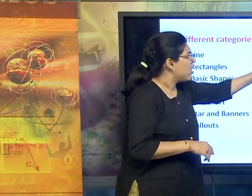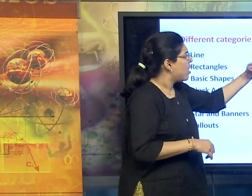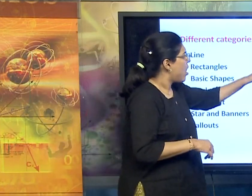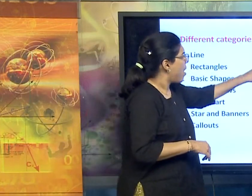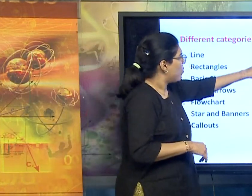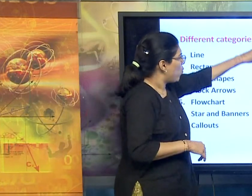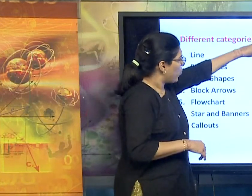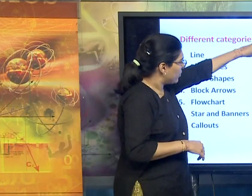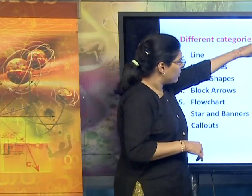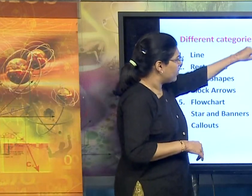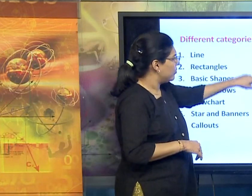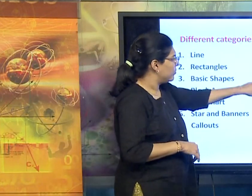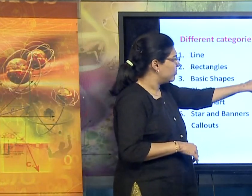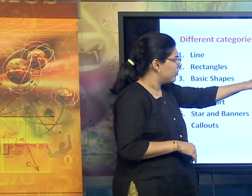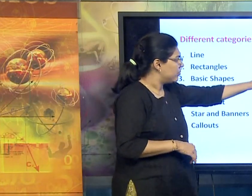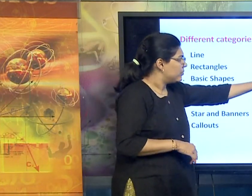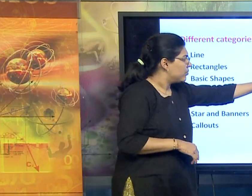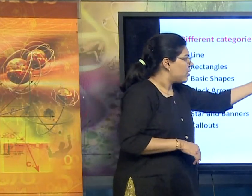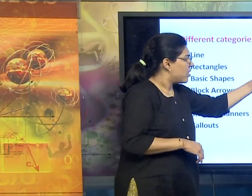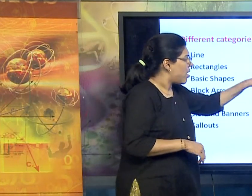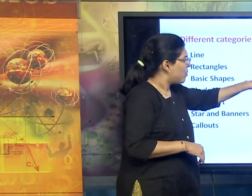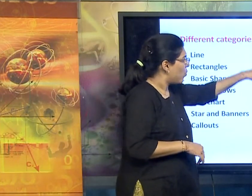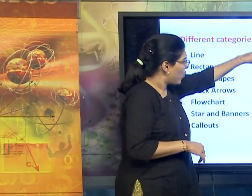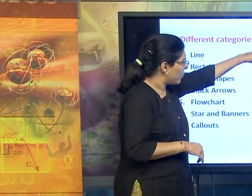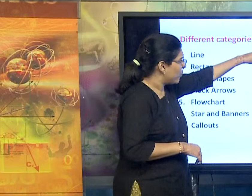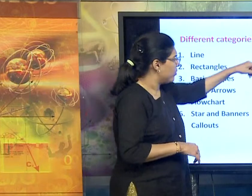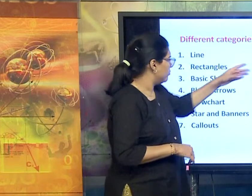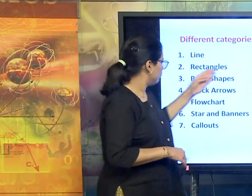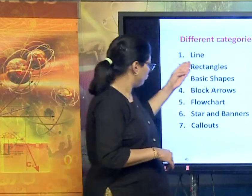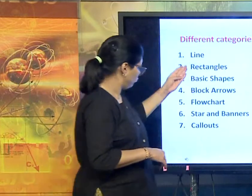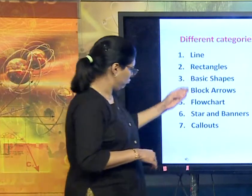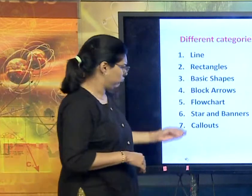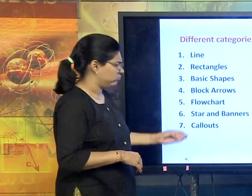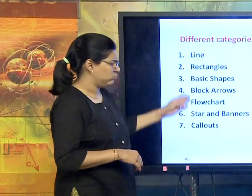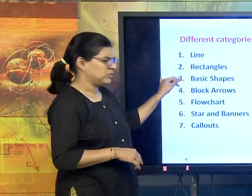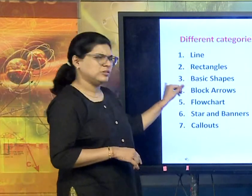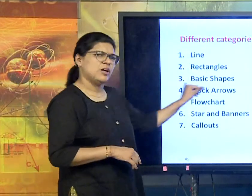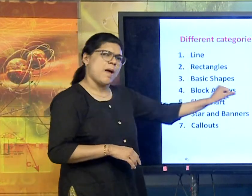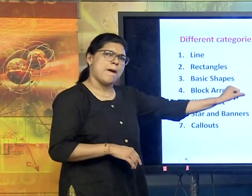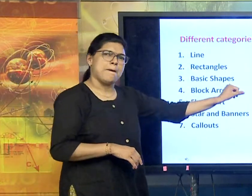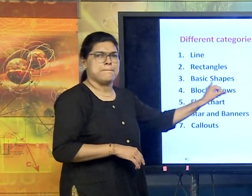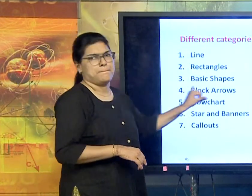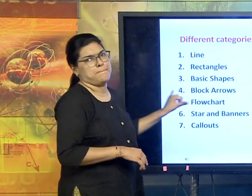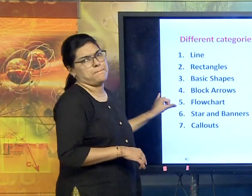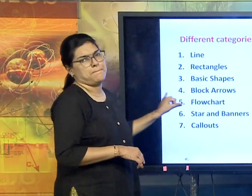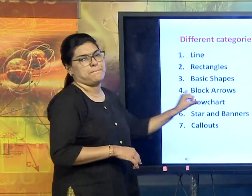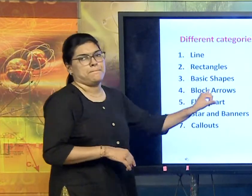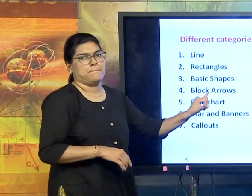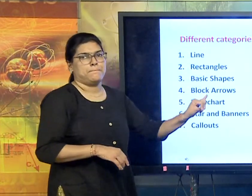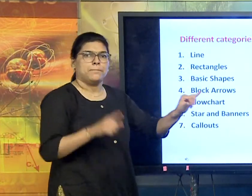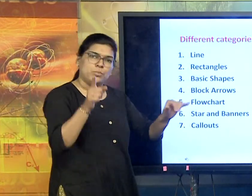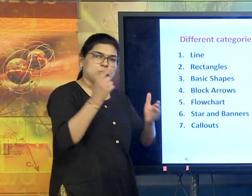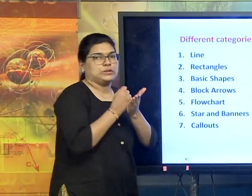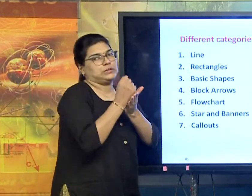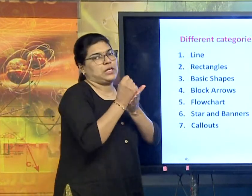understand. This is the name, group name, like lines, rectangles,